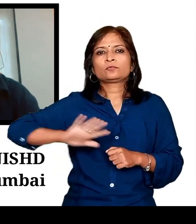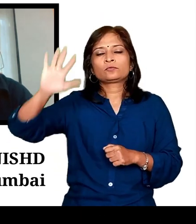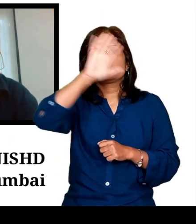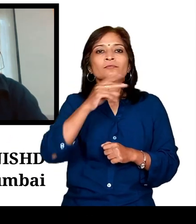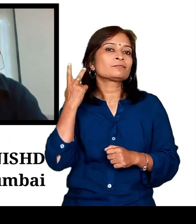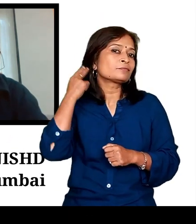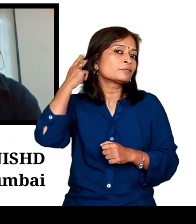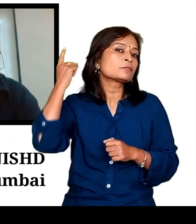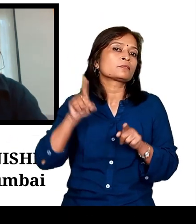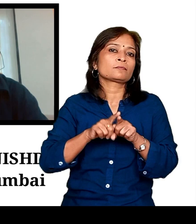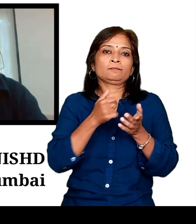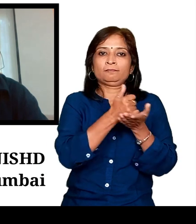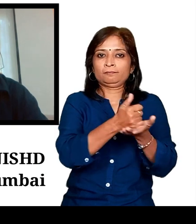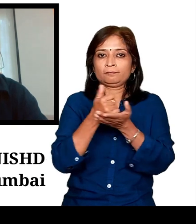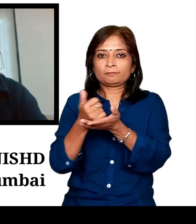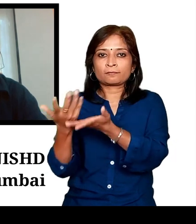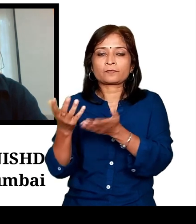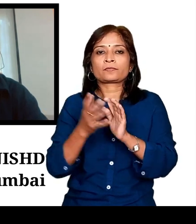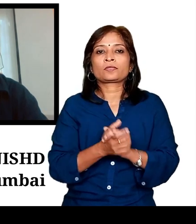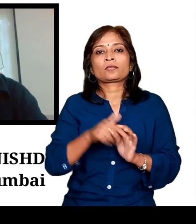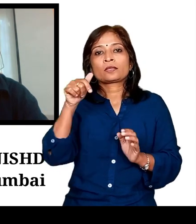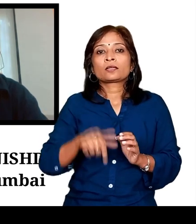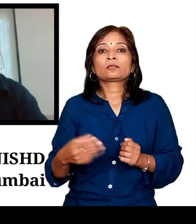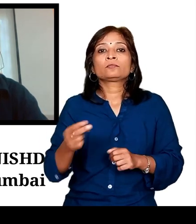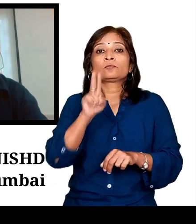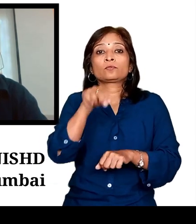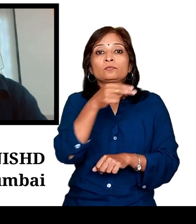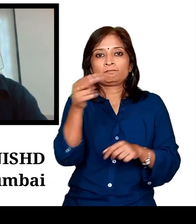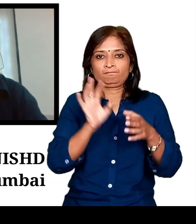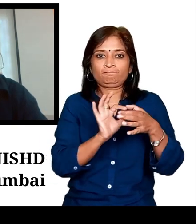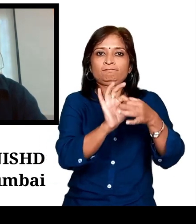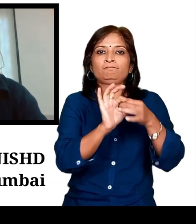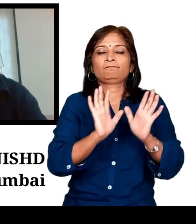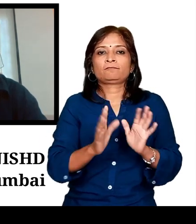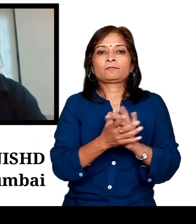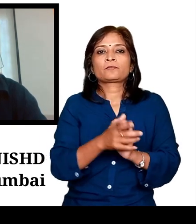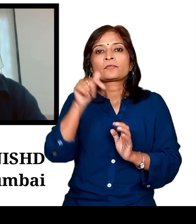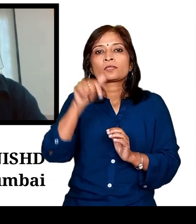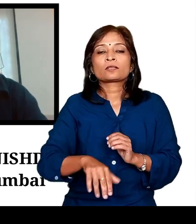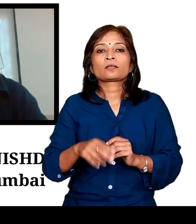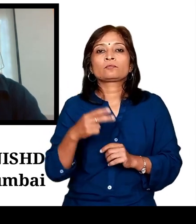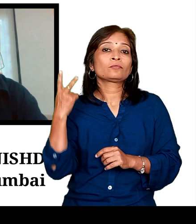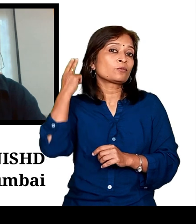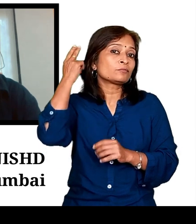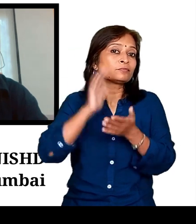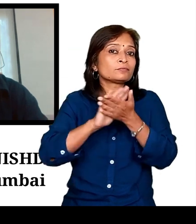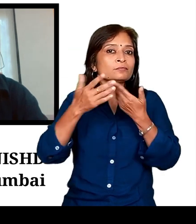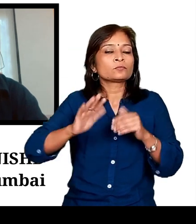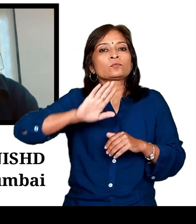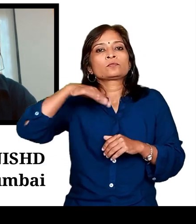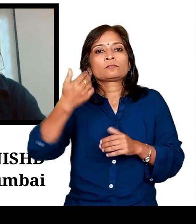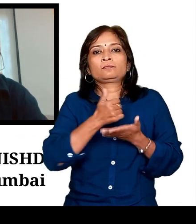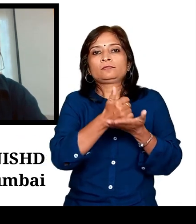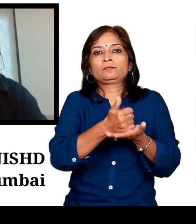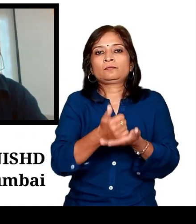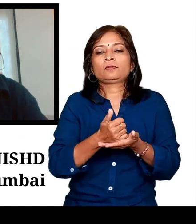of cochlear implantation through our panelized hospitals and post operative services also we